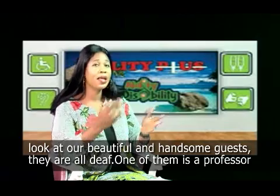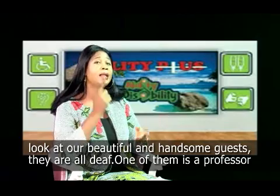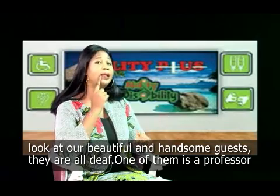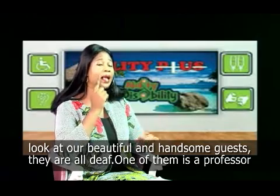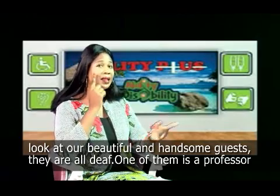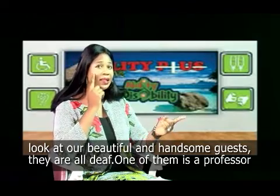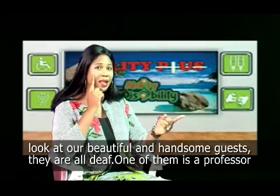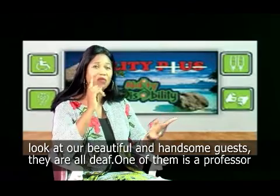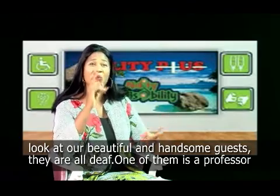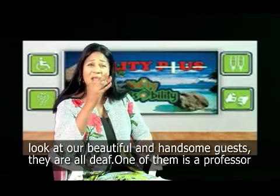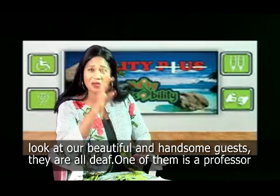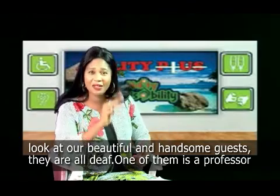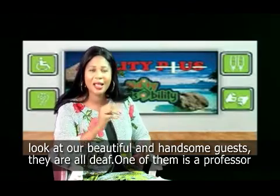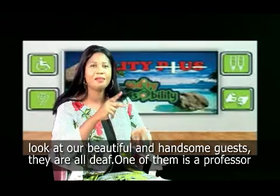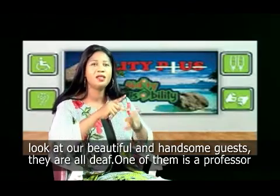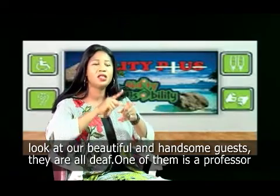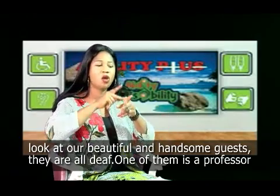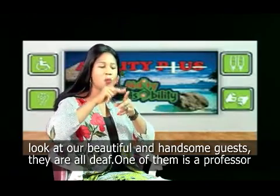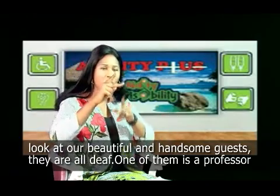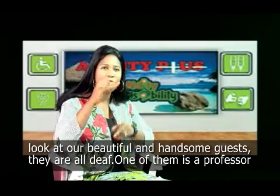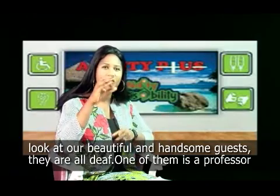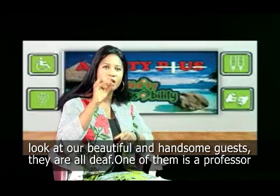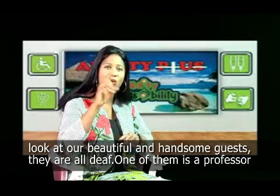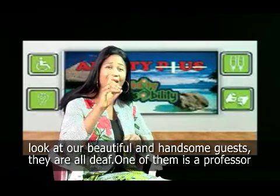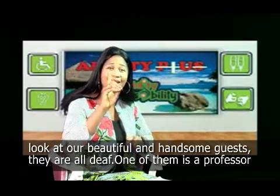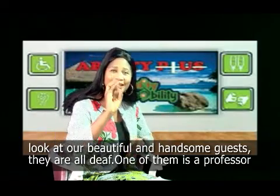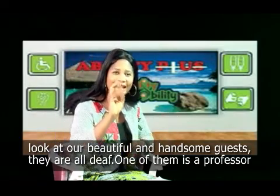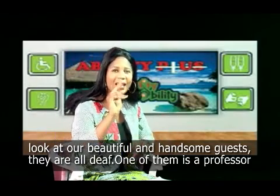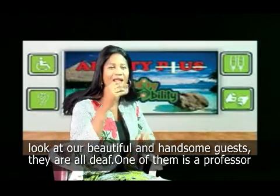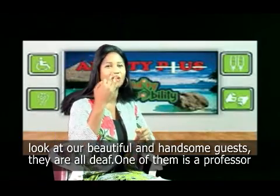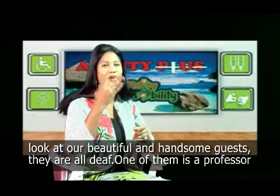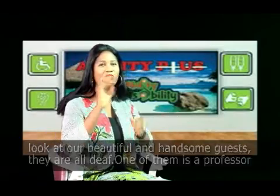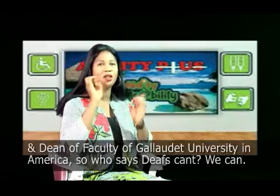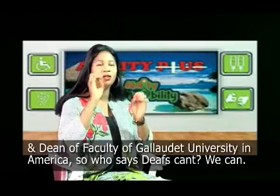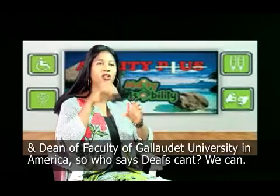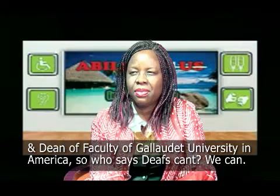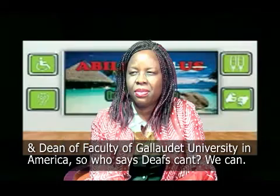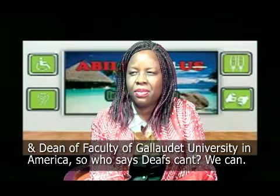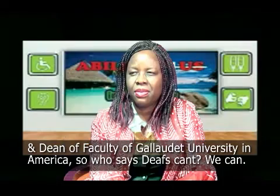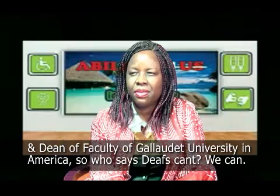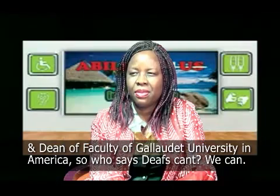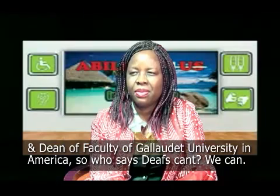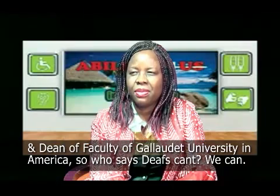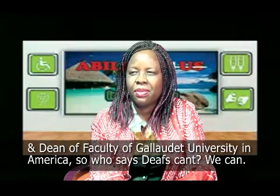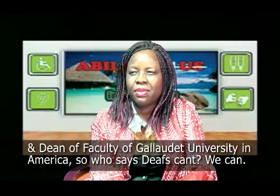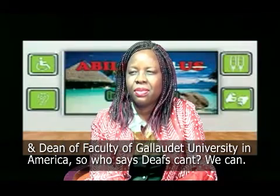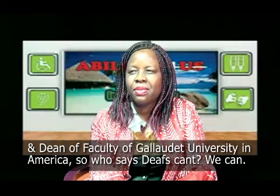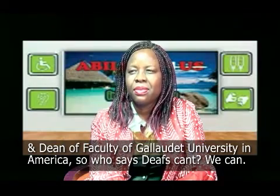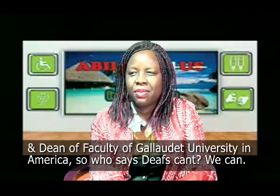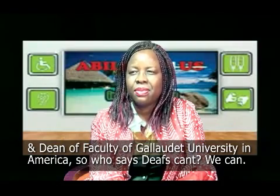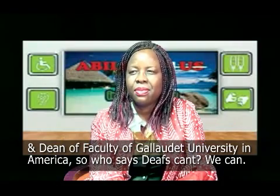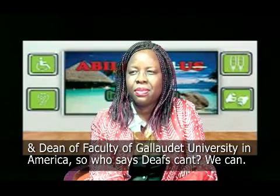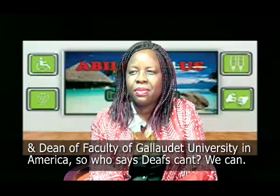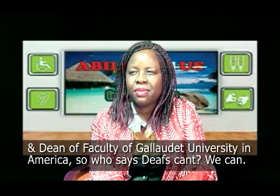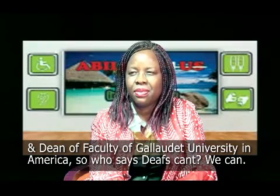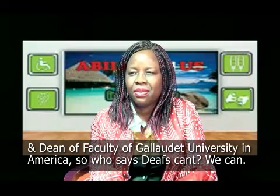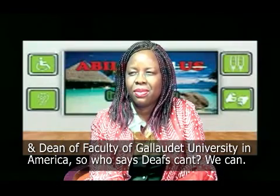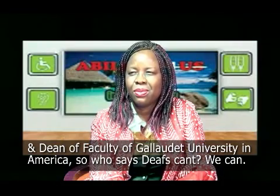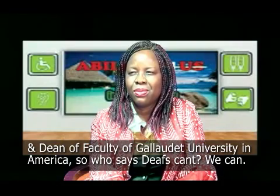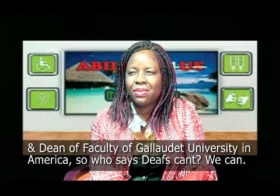guests here. They are deaf. One of them is a professor and dean of faculty of Gallaudet University in